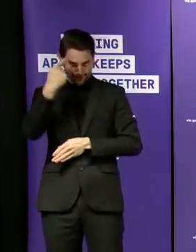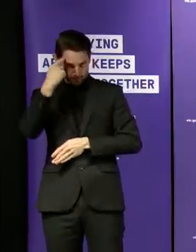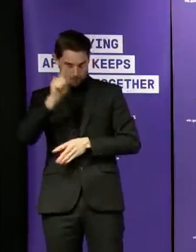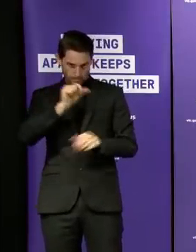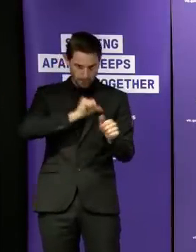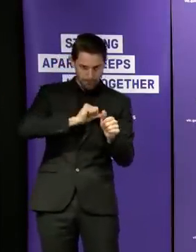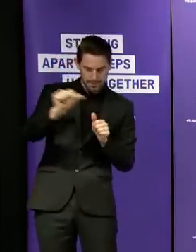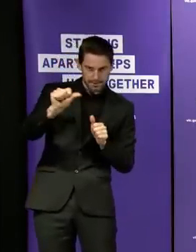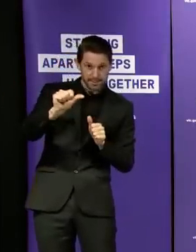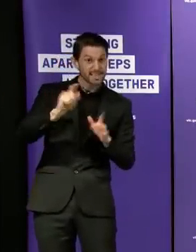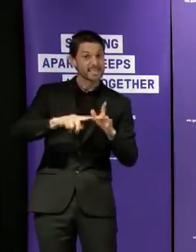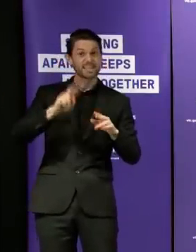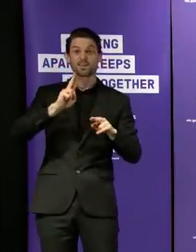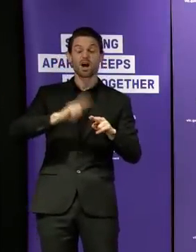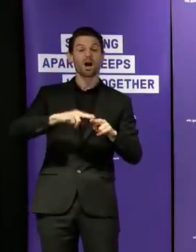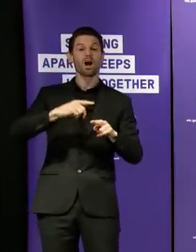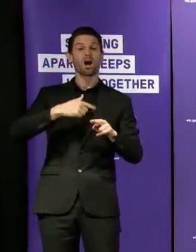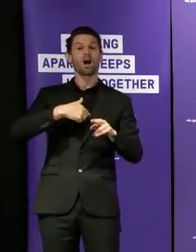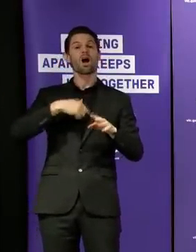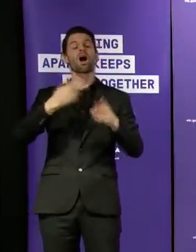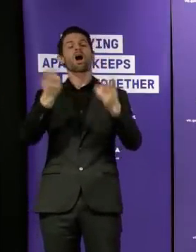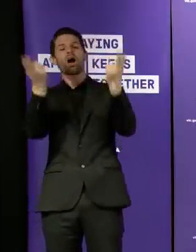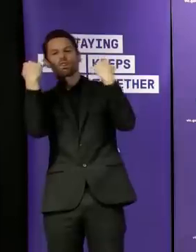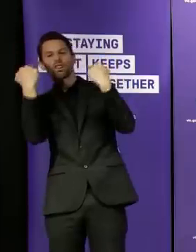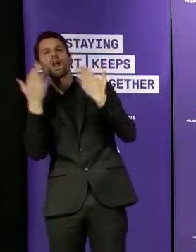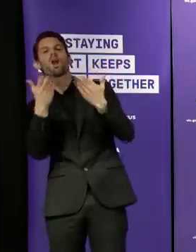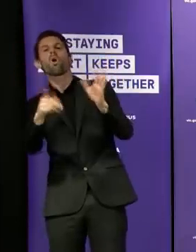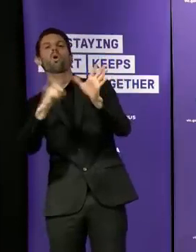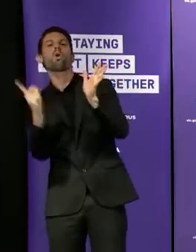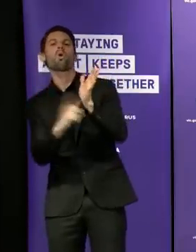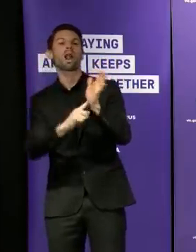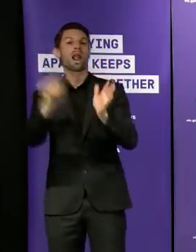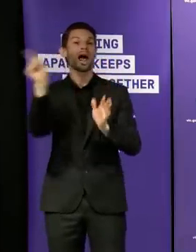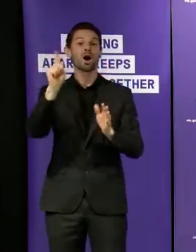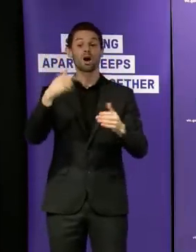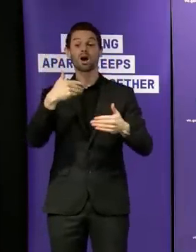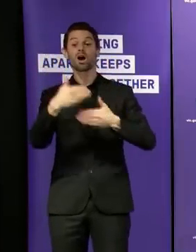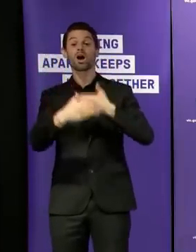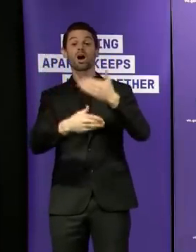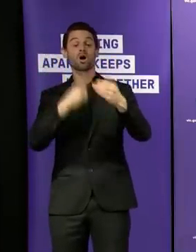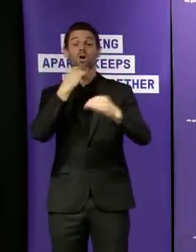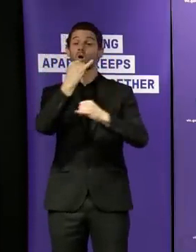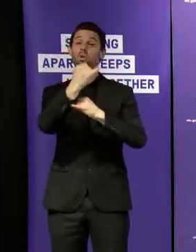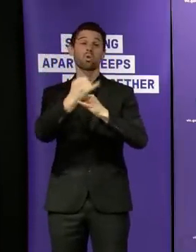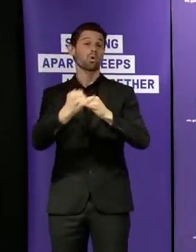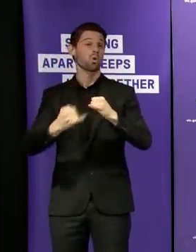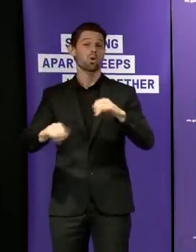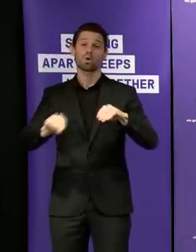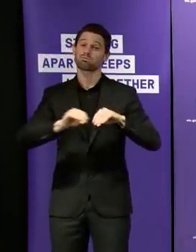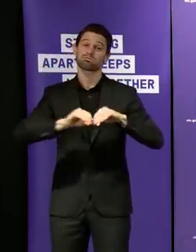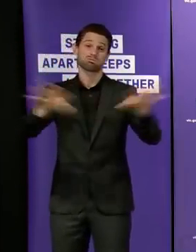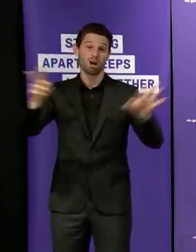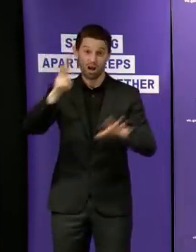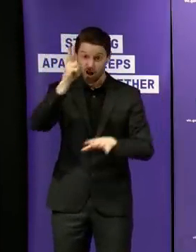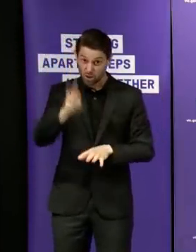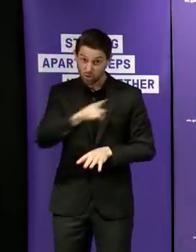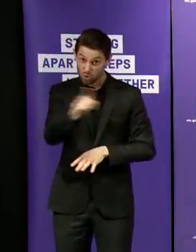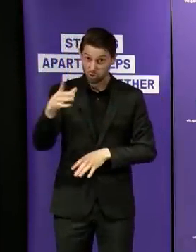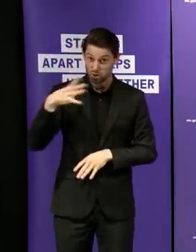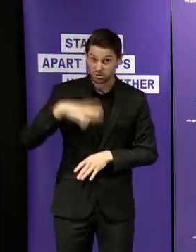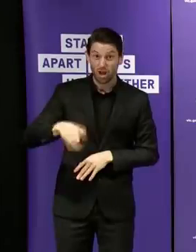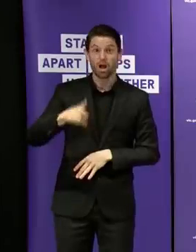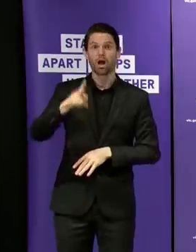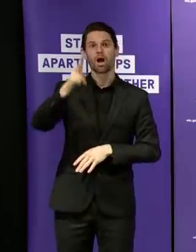fast, then we'll be where none of us ever want to be again. Doing this